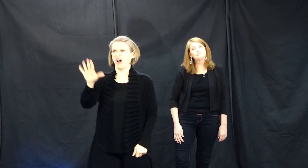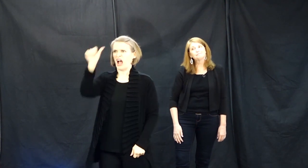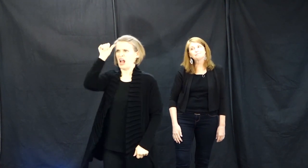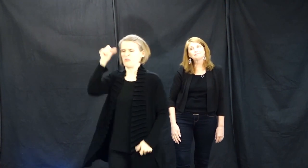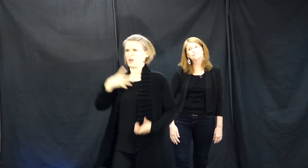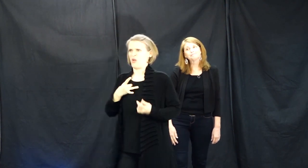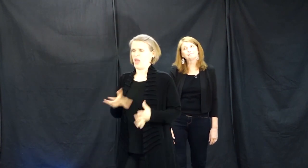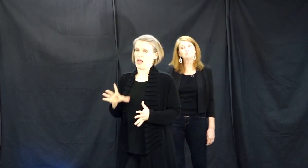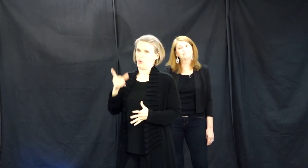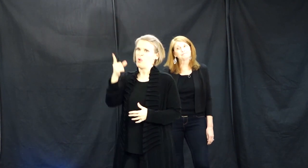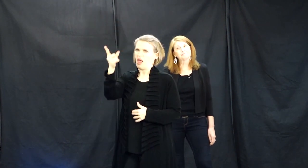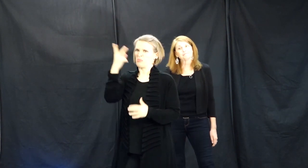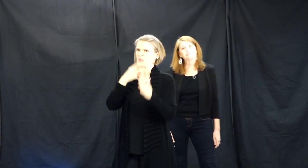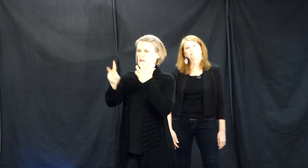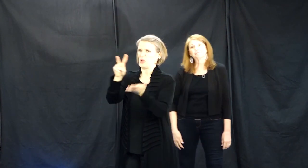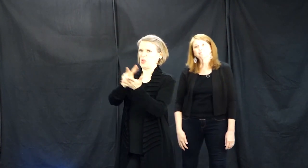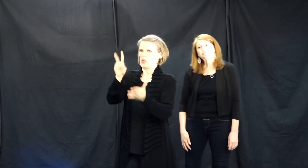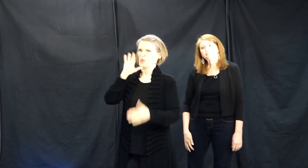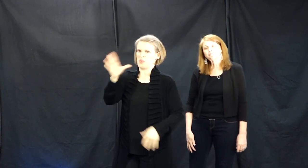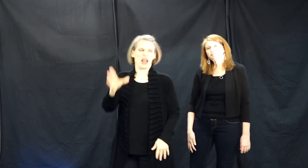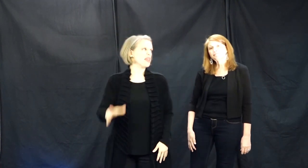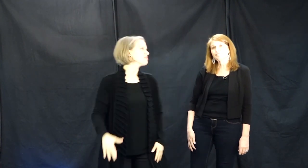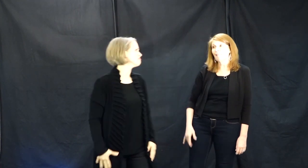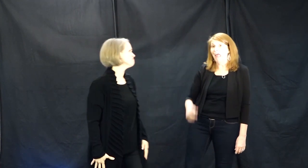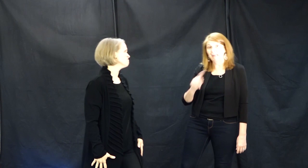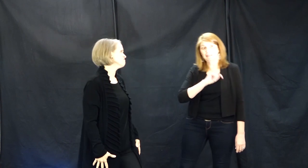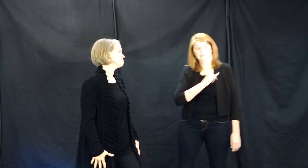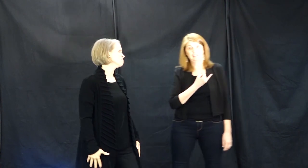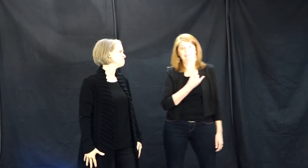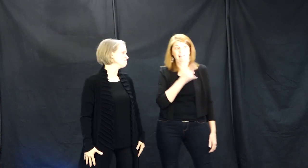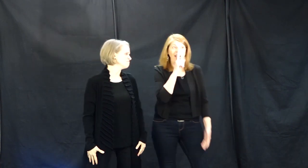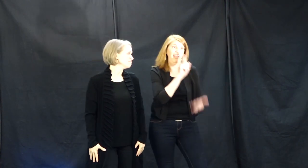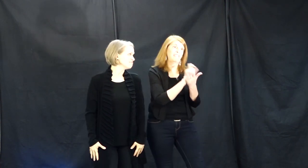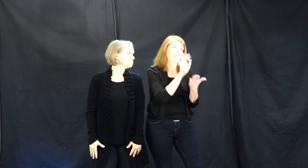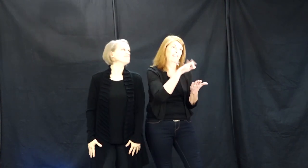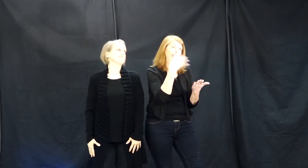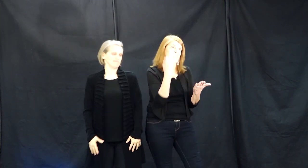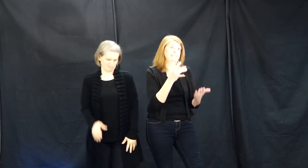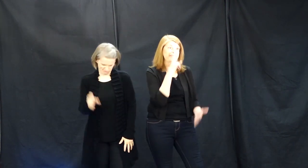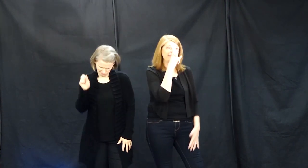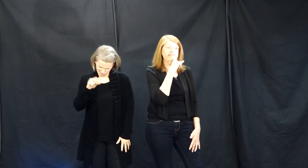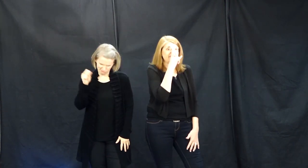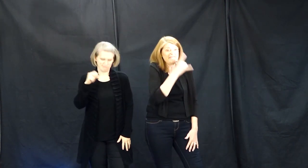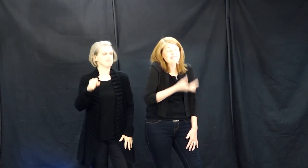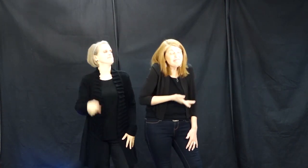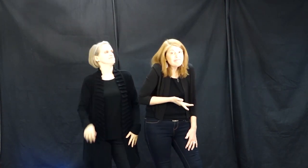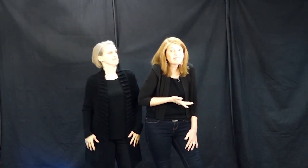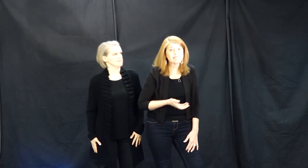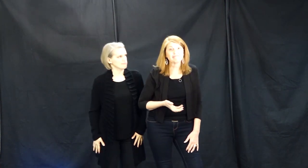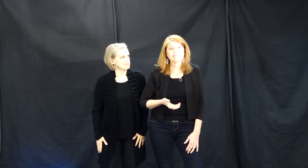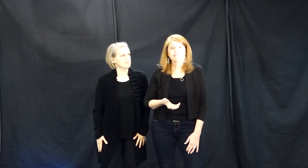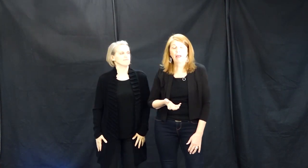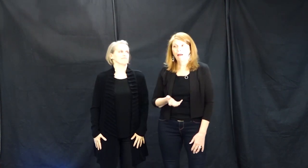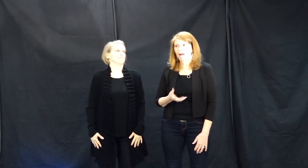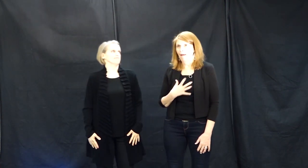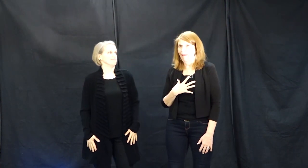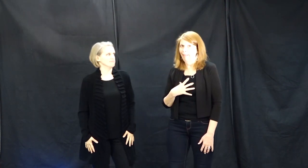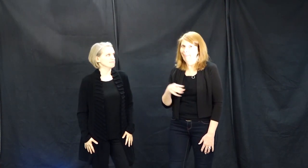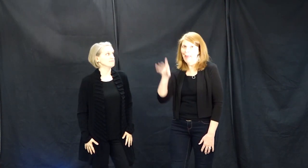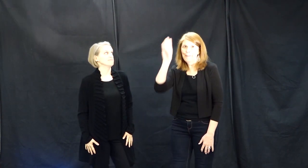gonna lose, that's just defeatist. And Jefferson? In love with France. Yeah, he's so elitist. I like that Aaron Burr. I can't believe we're